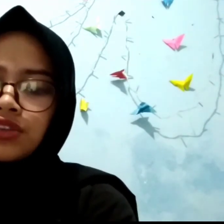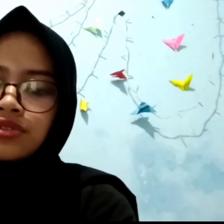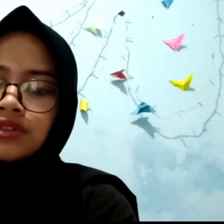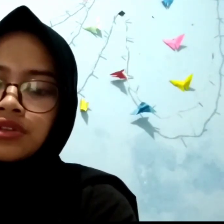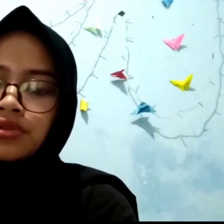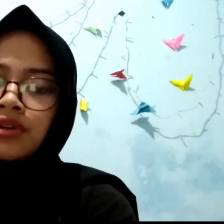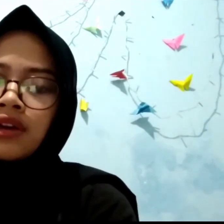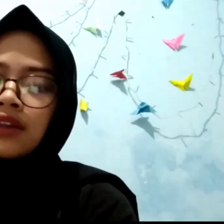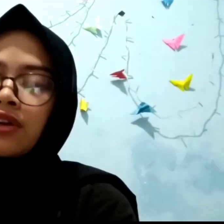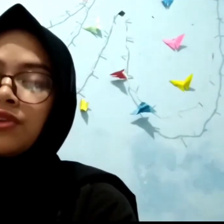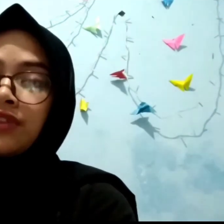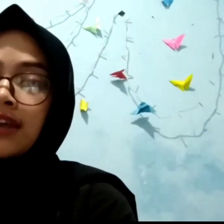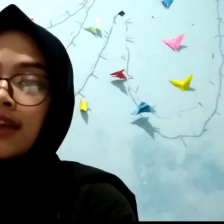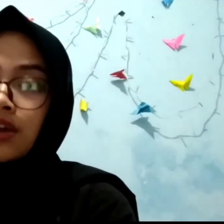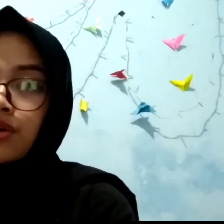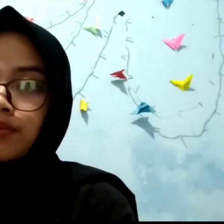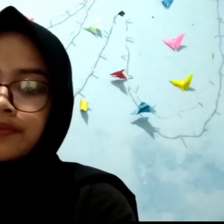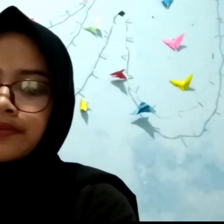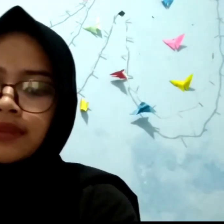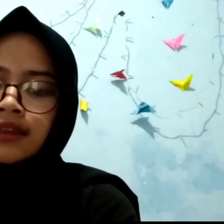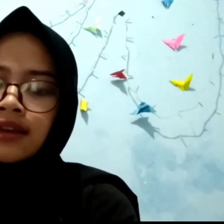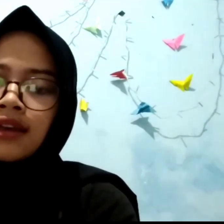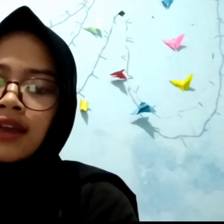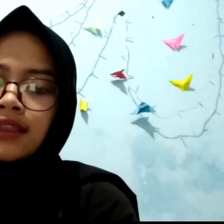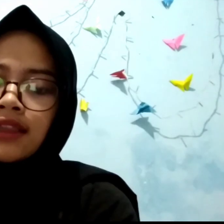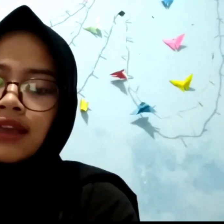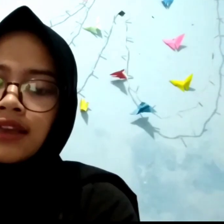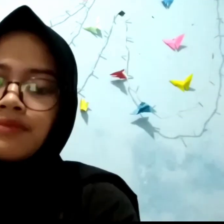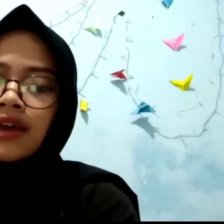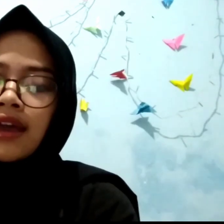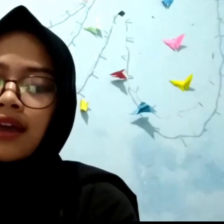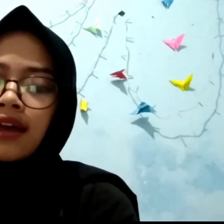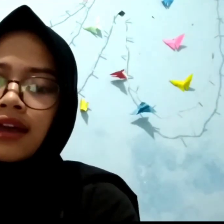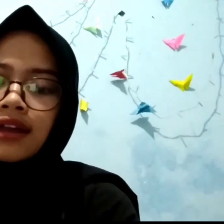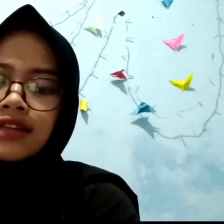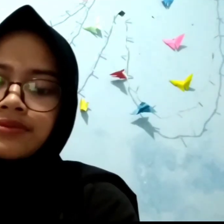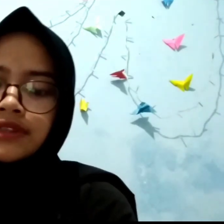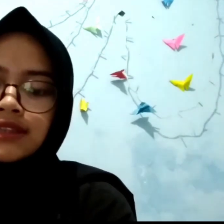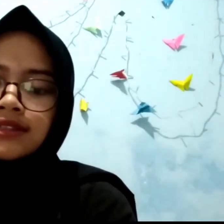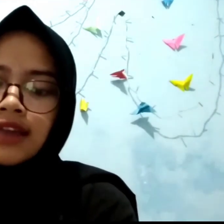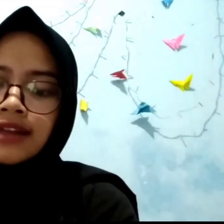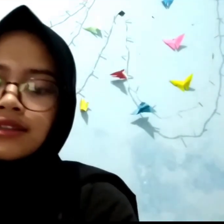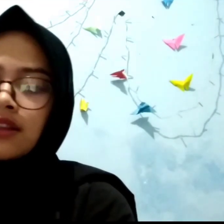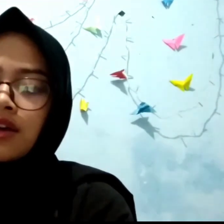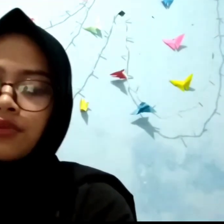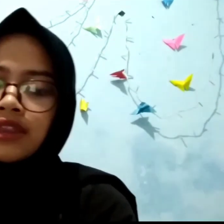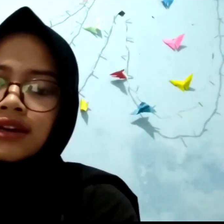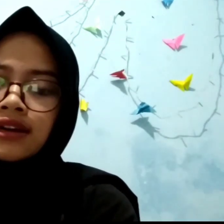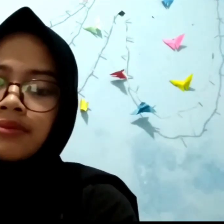used to communicate at home. L.E.P. adapted these signs along with a